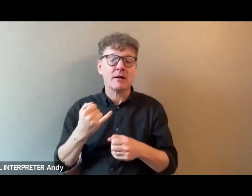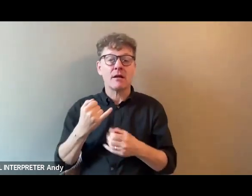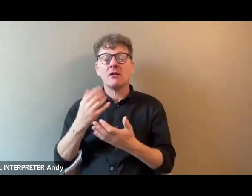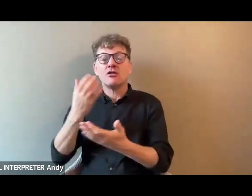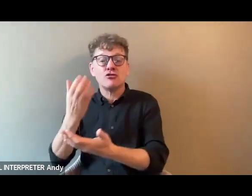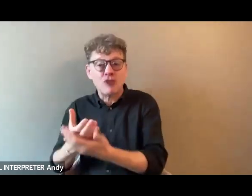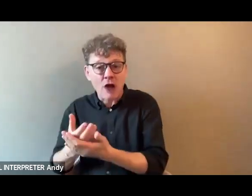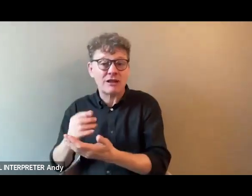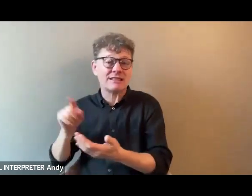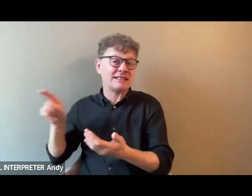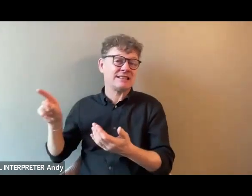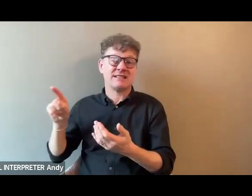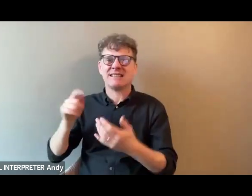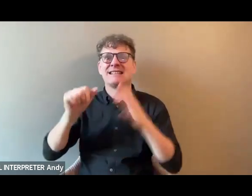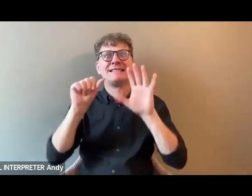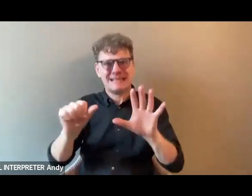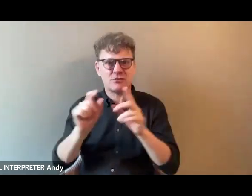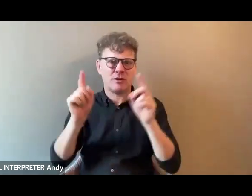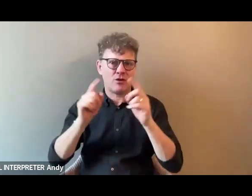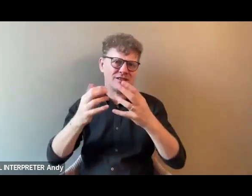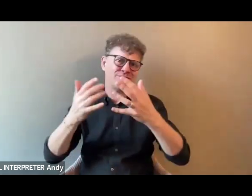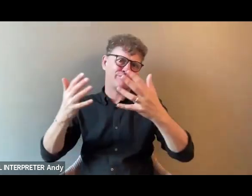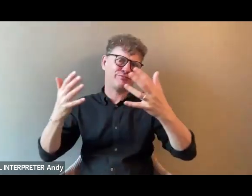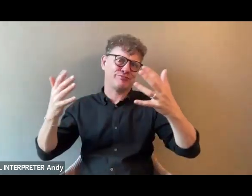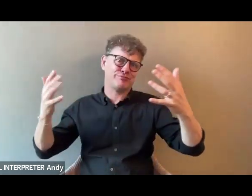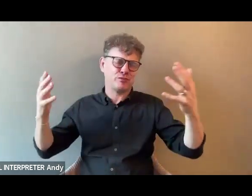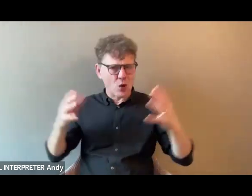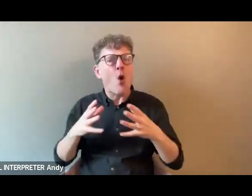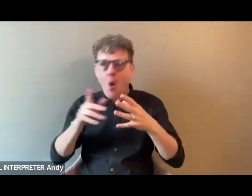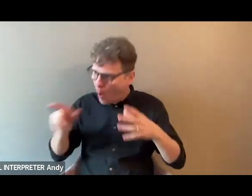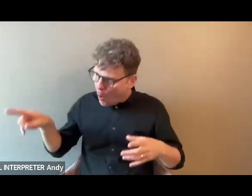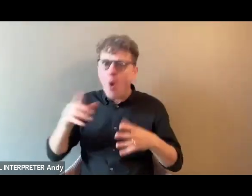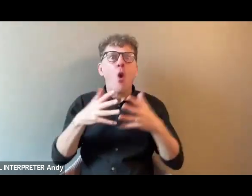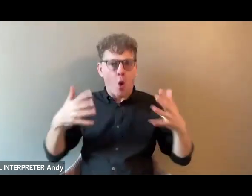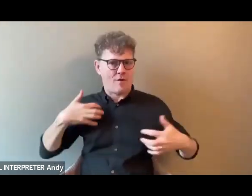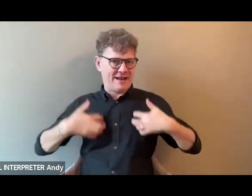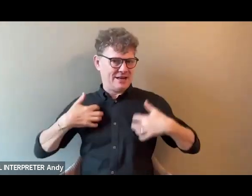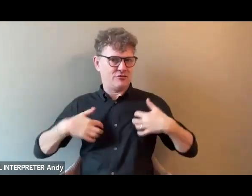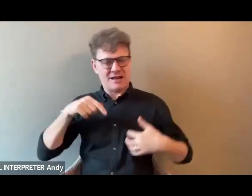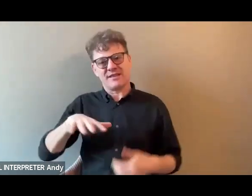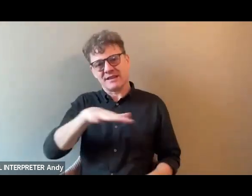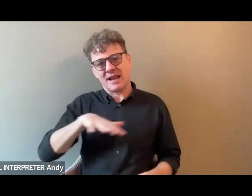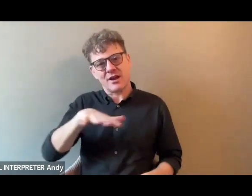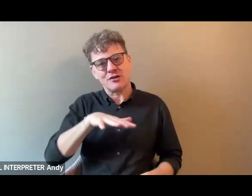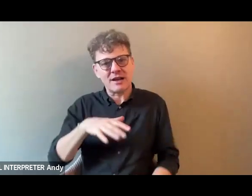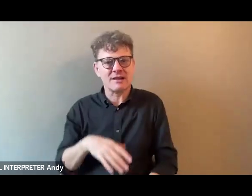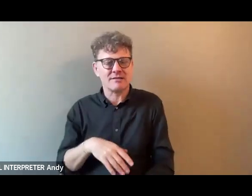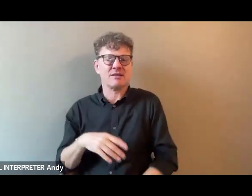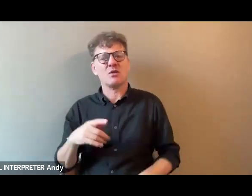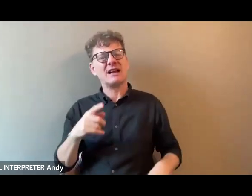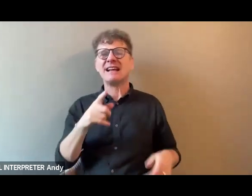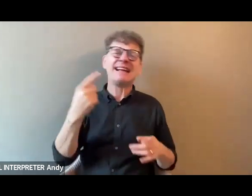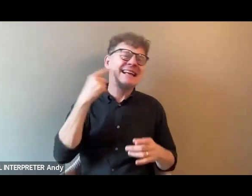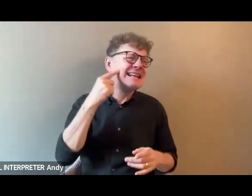Lightyear Foundation, and 6 universities. So there is a massive interest in this area. It is very easy to say we have the most